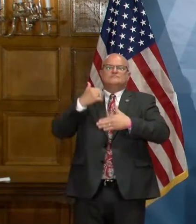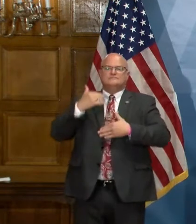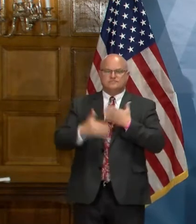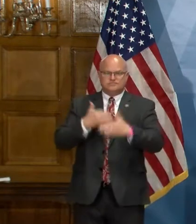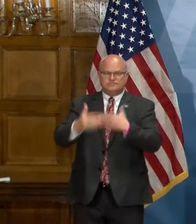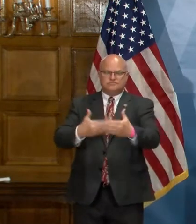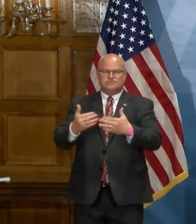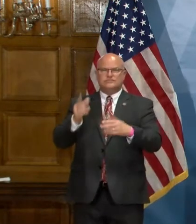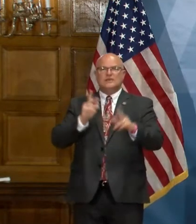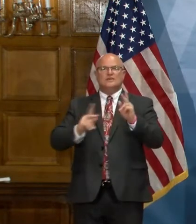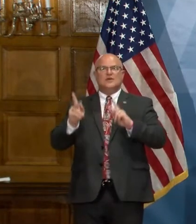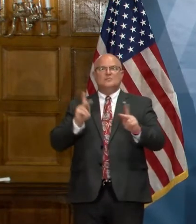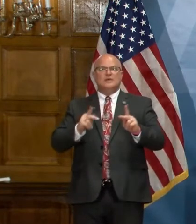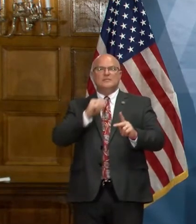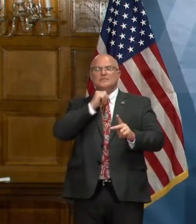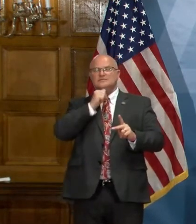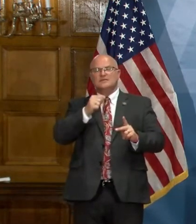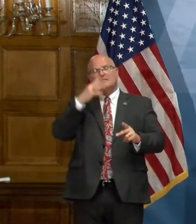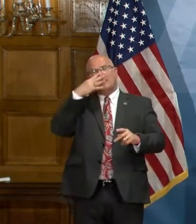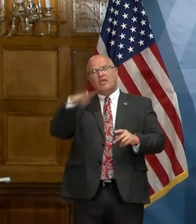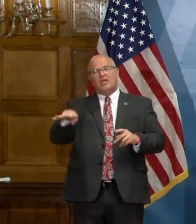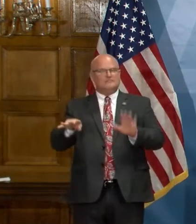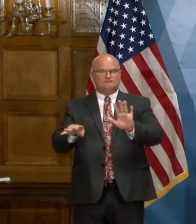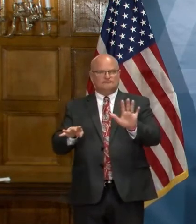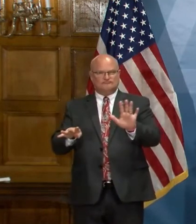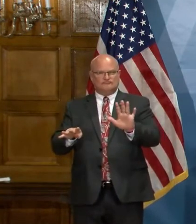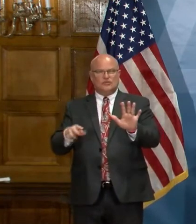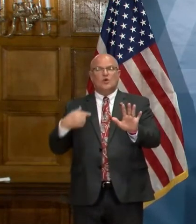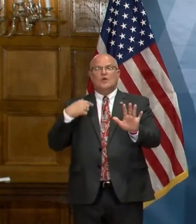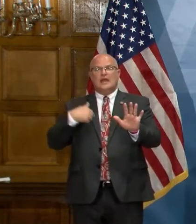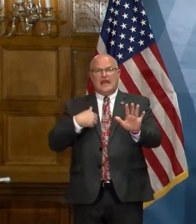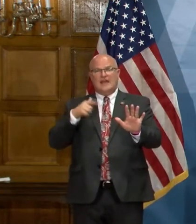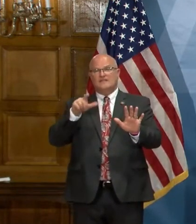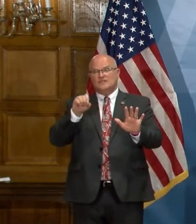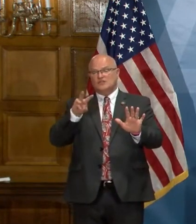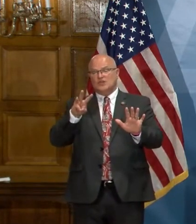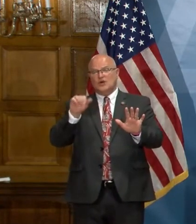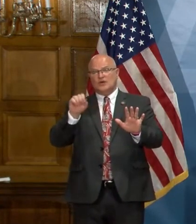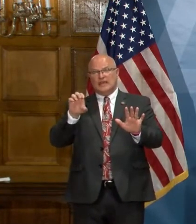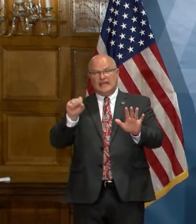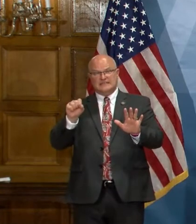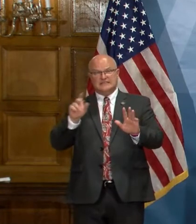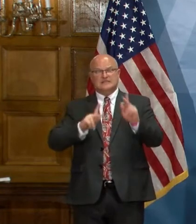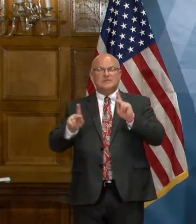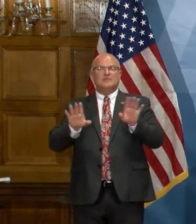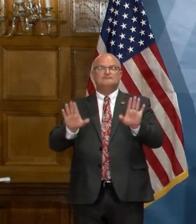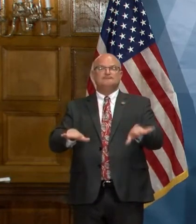that people do not take it for granted that we have low cases,